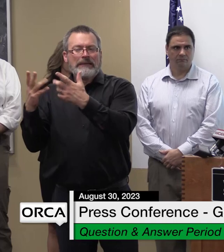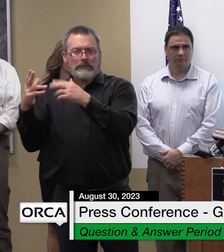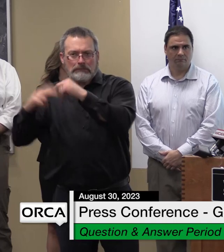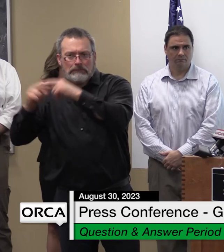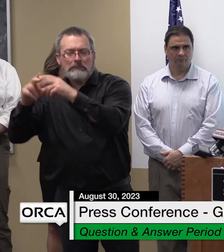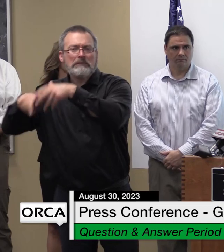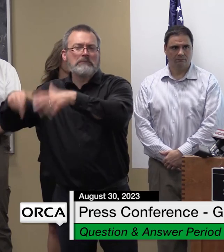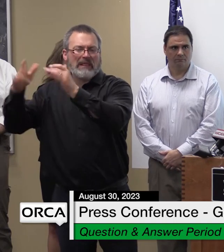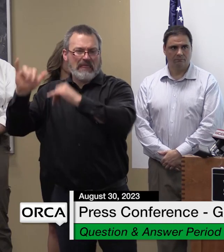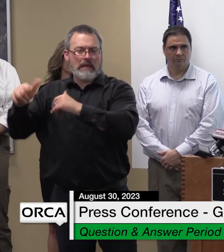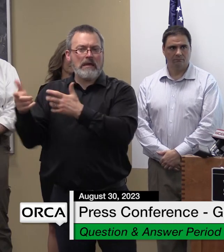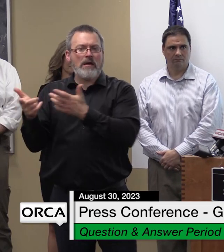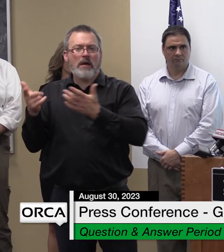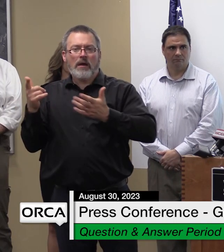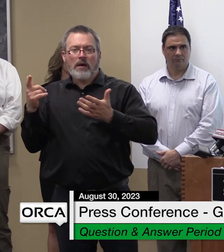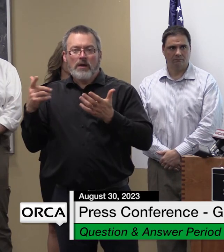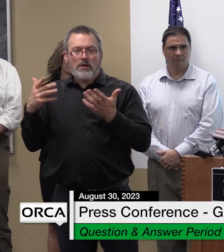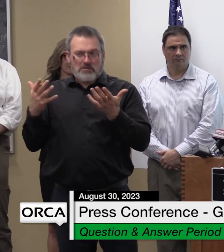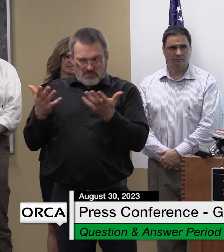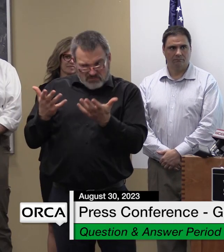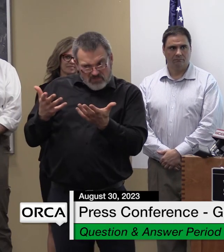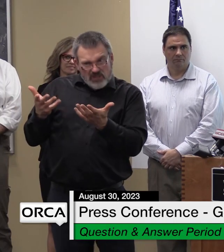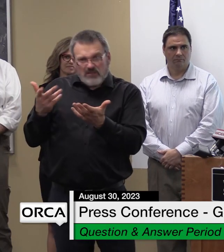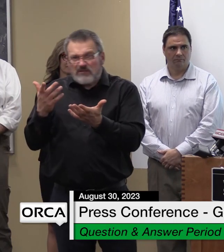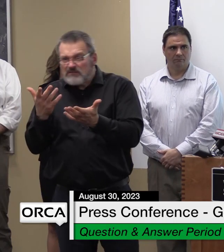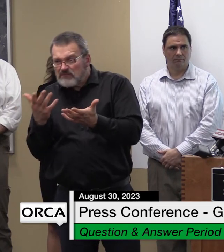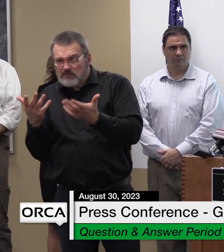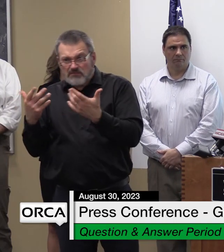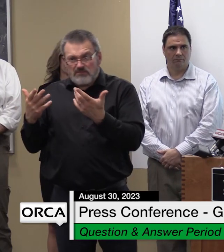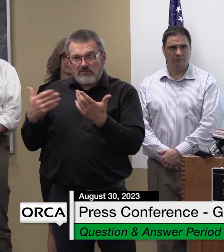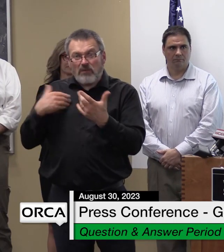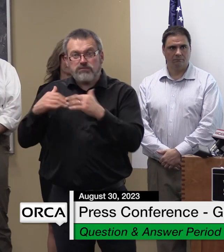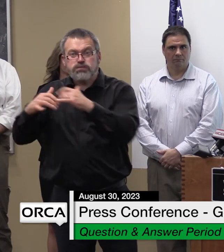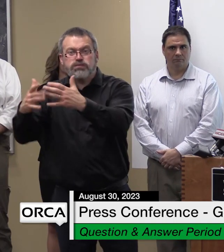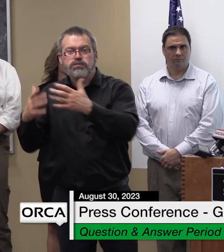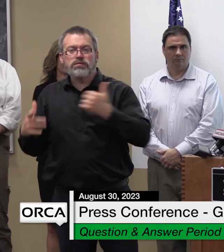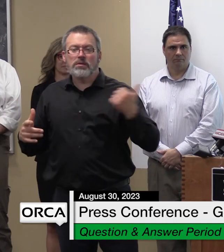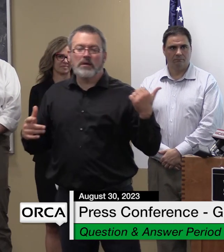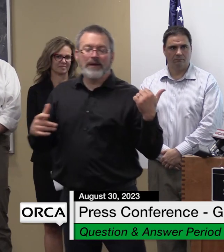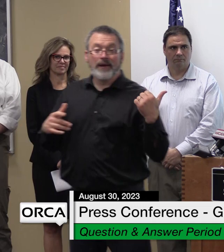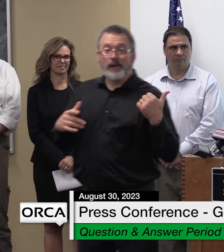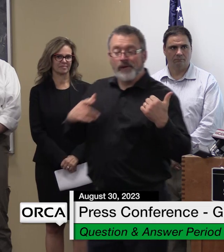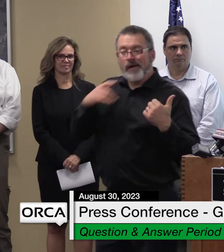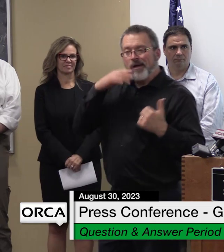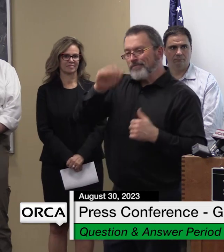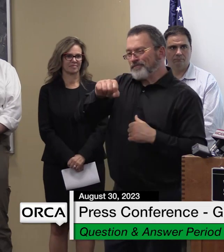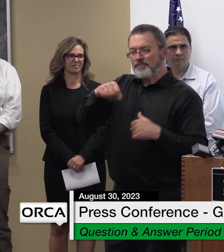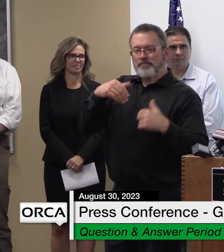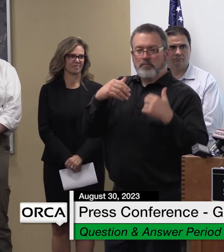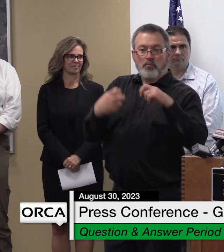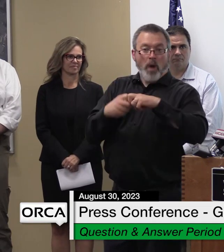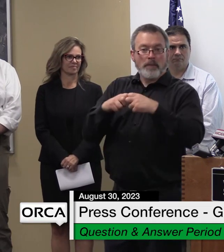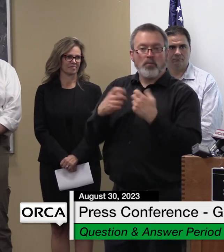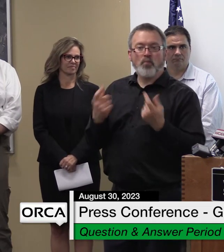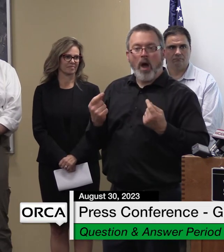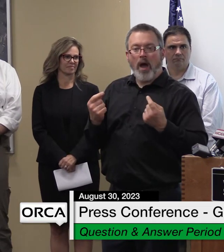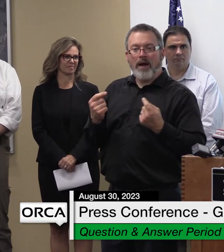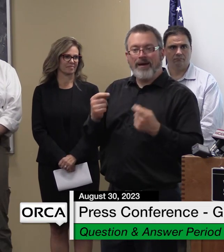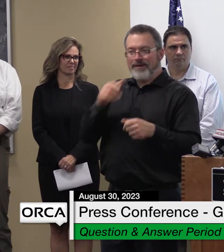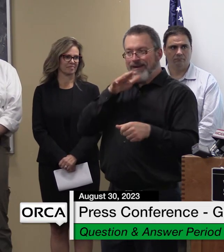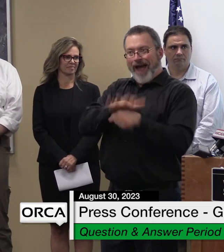we've been working on that for a number of years. But the problem is, obviously, is we don't have the people.